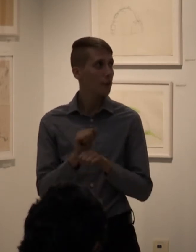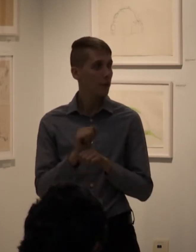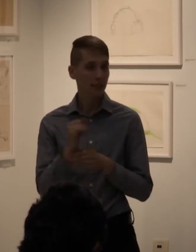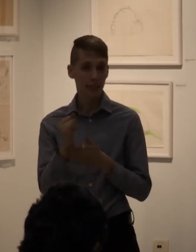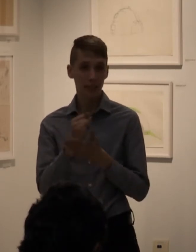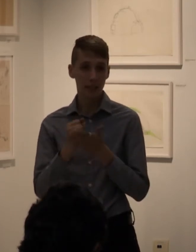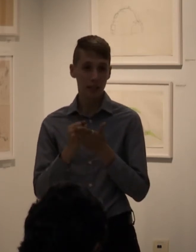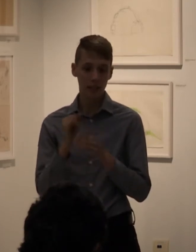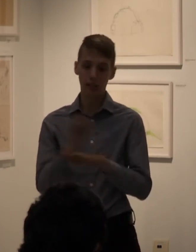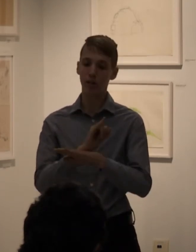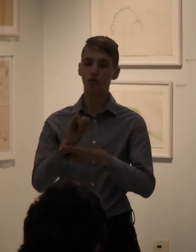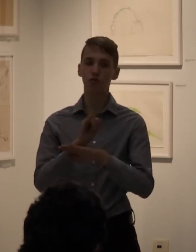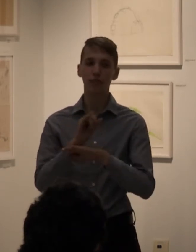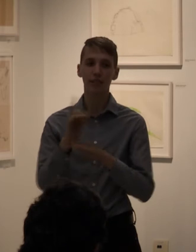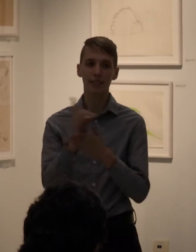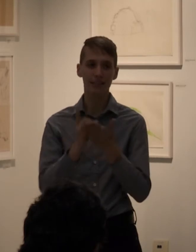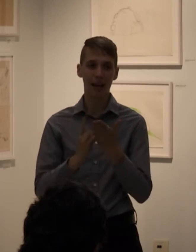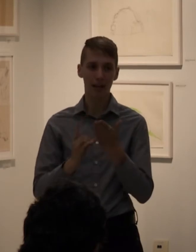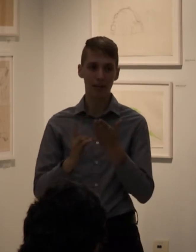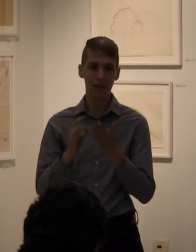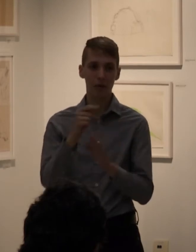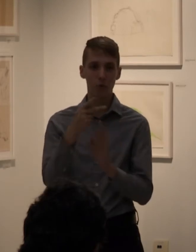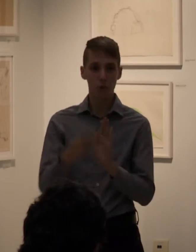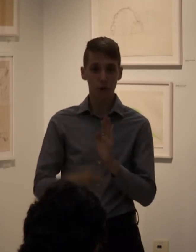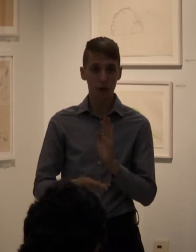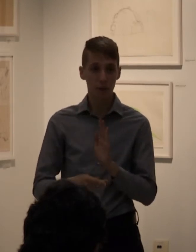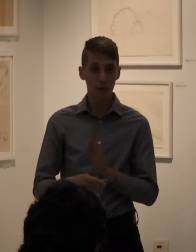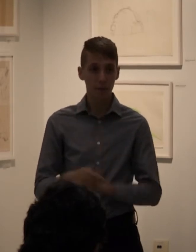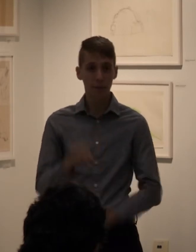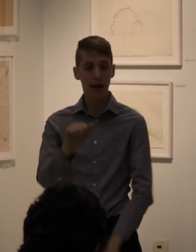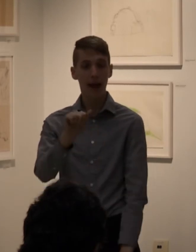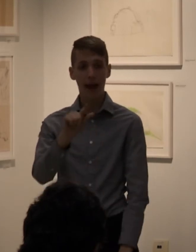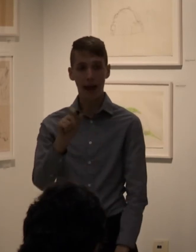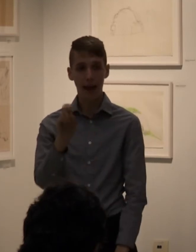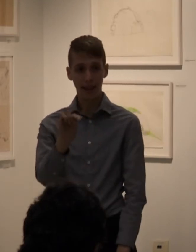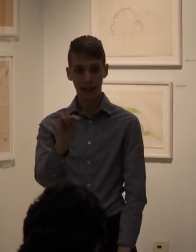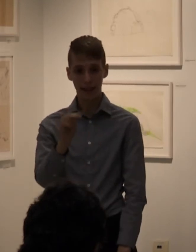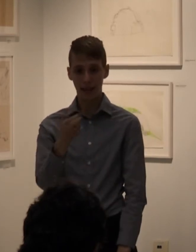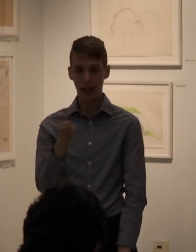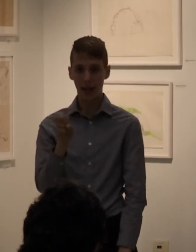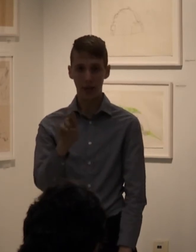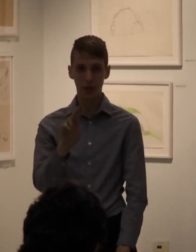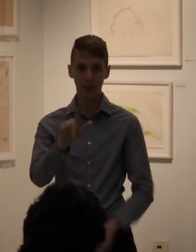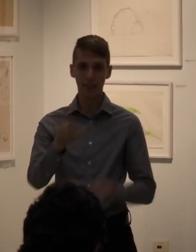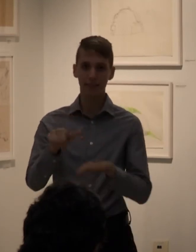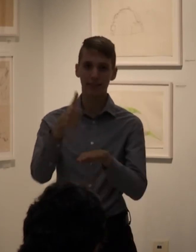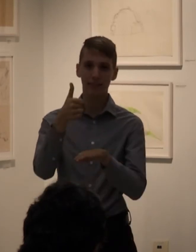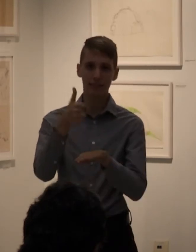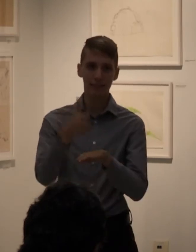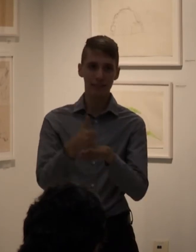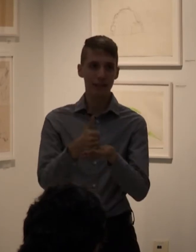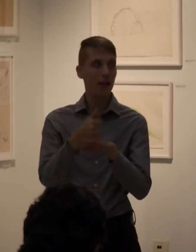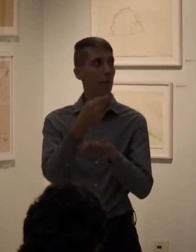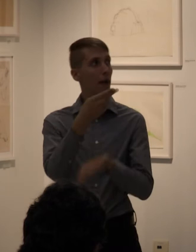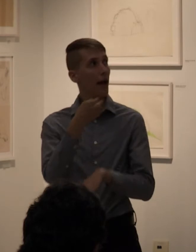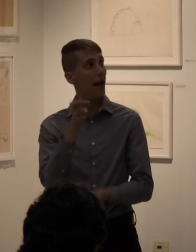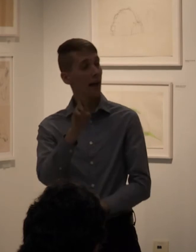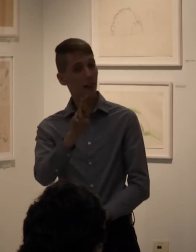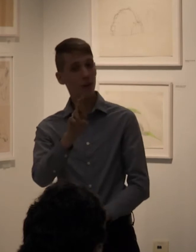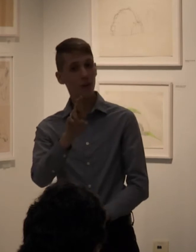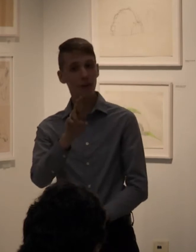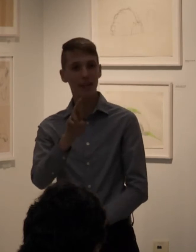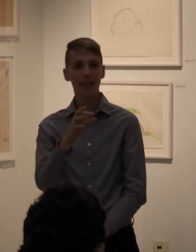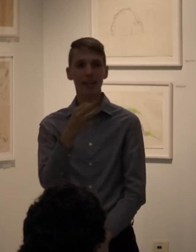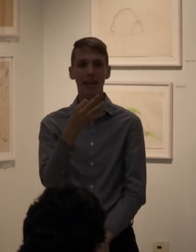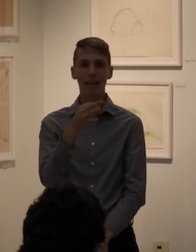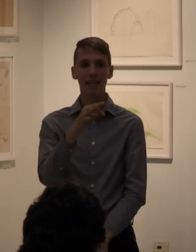me. Alan Heller founded Heller Incorporated in 1970. Then, as now, he's